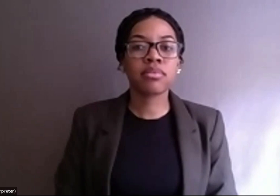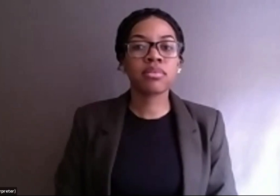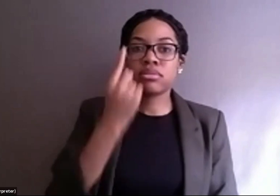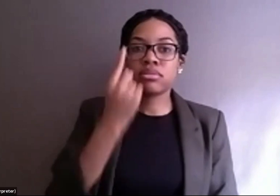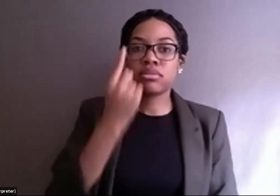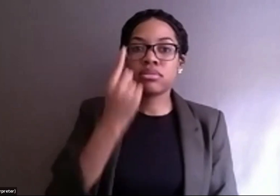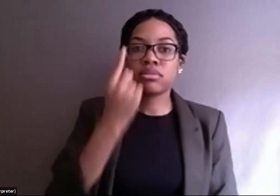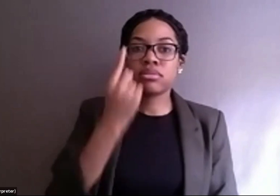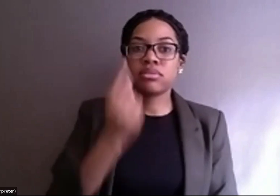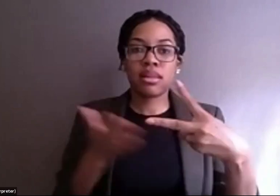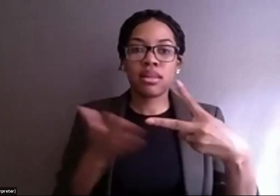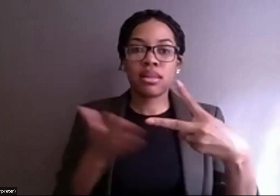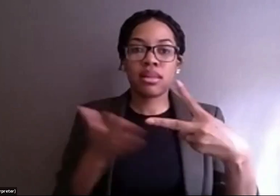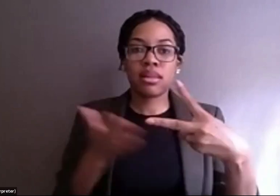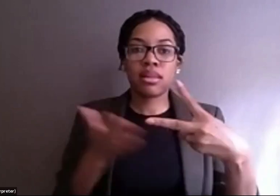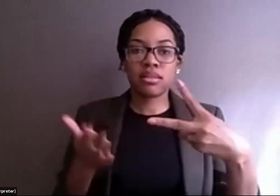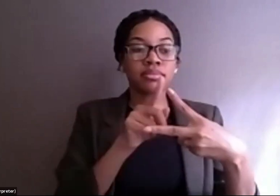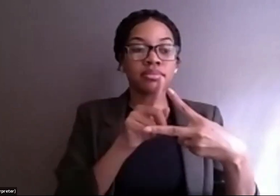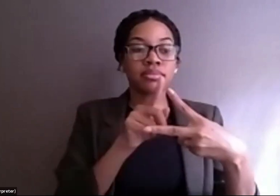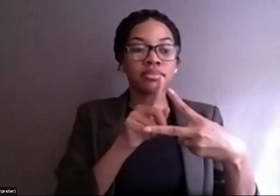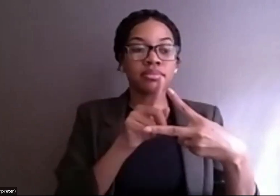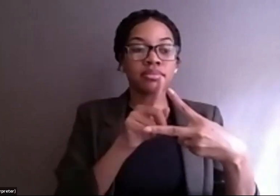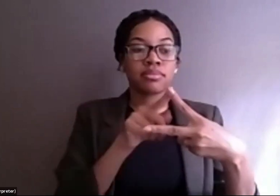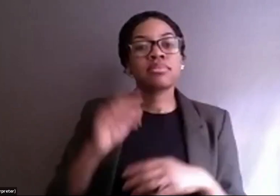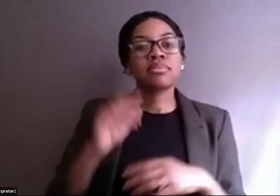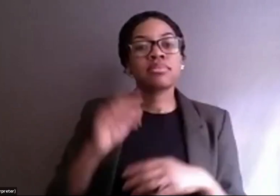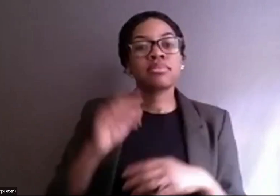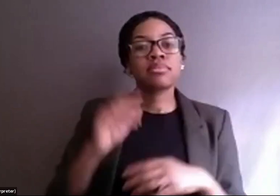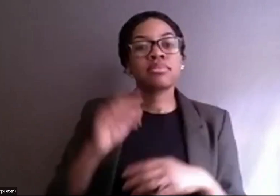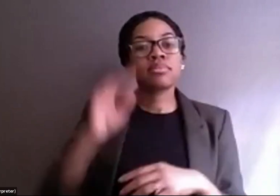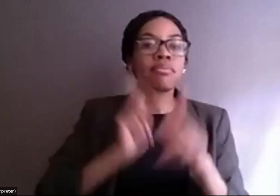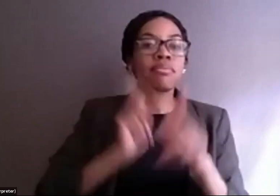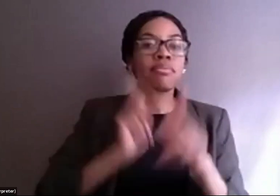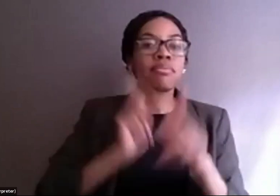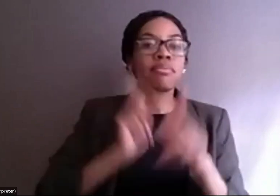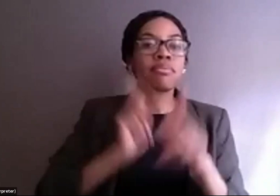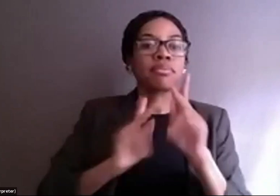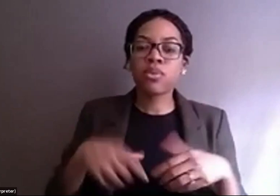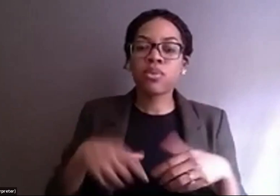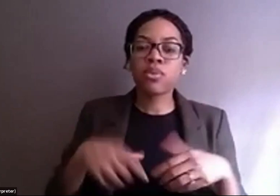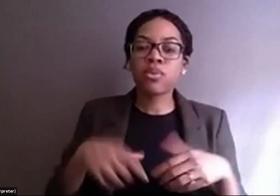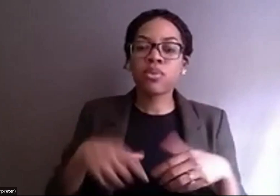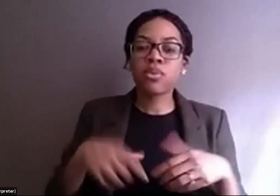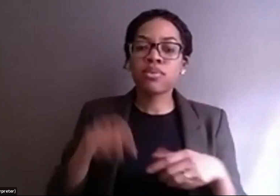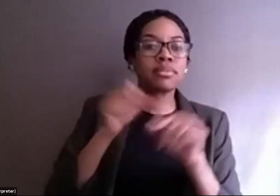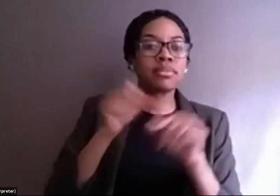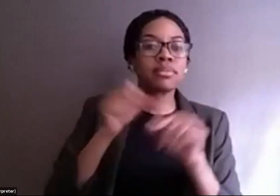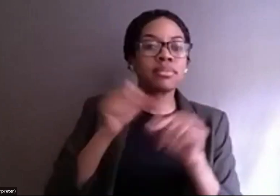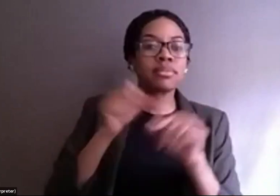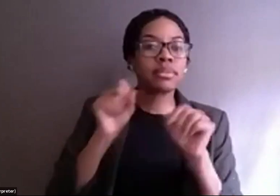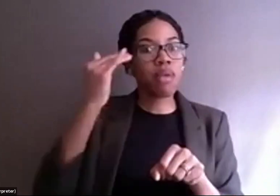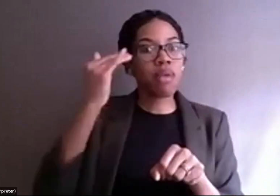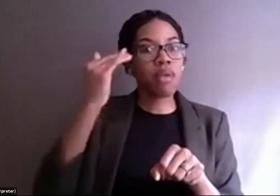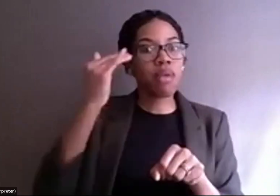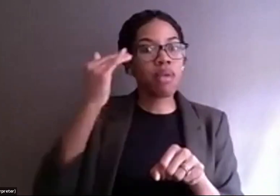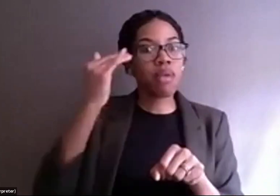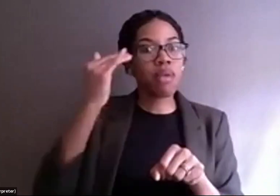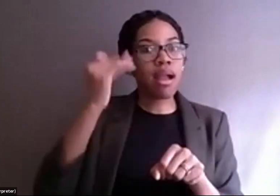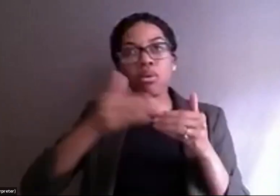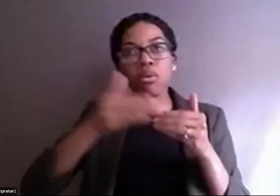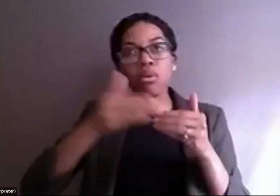difference because they have a view of where they're going. Two, as you try to do it, don't matter how much